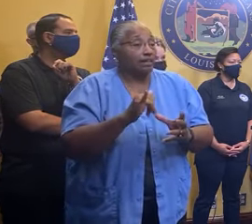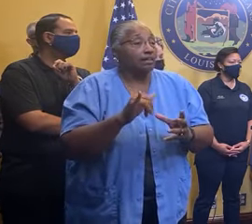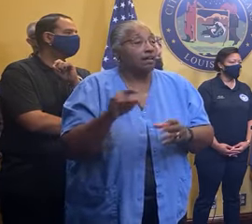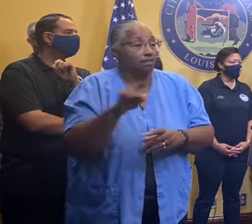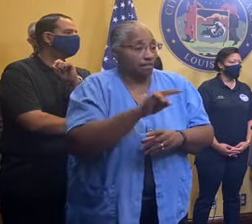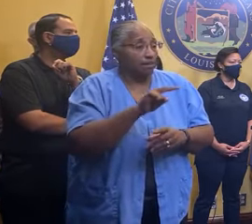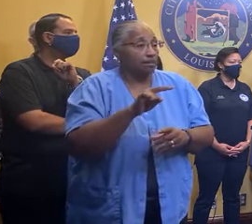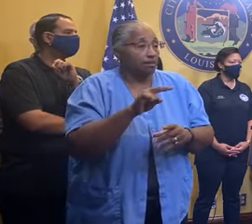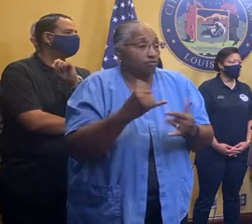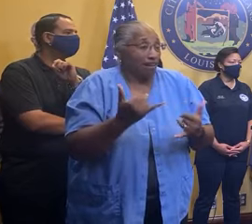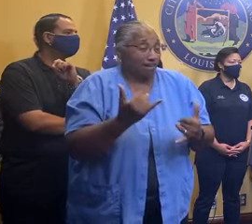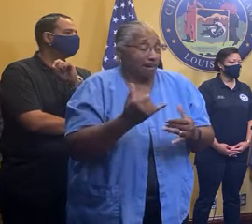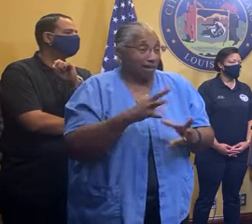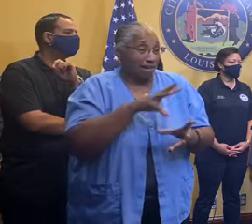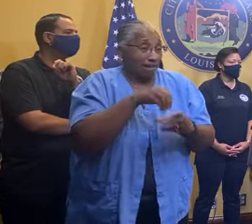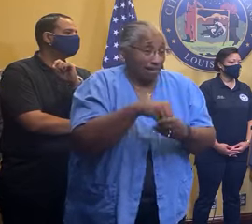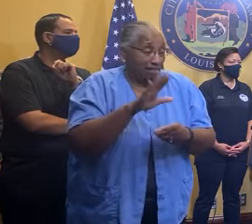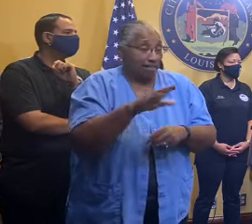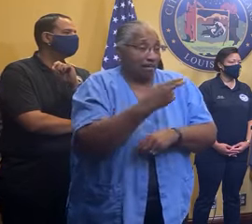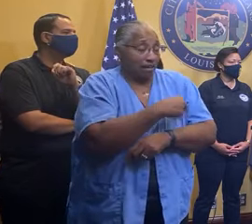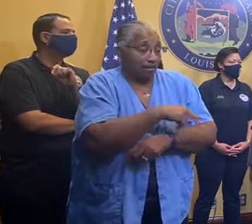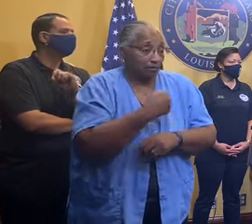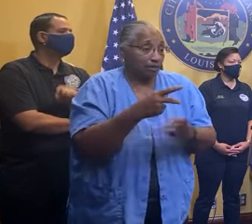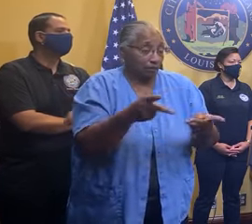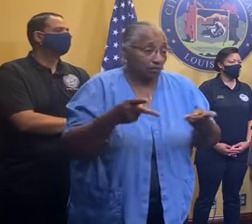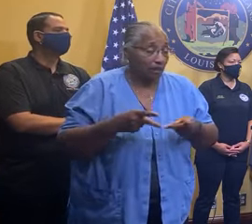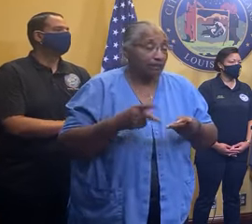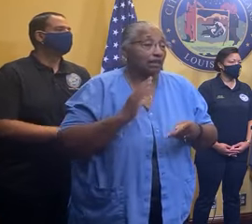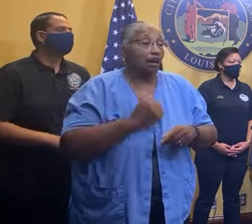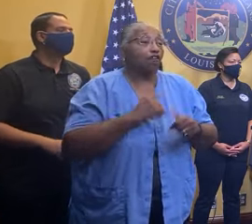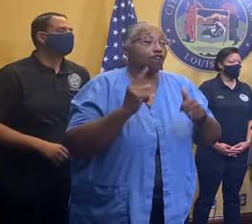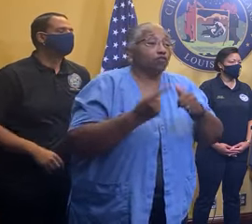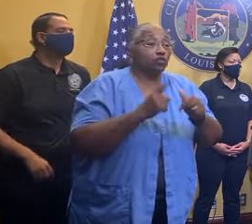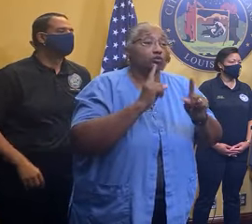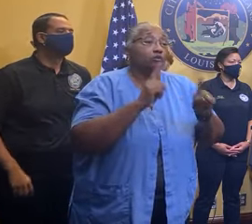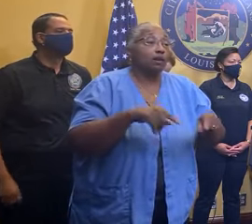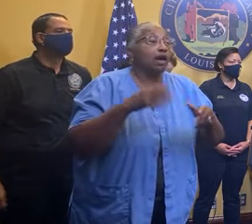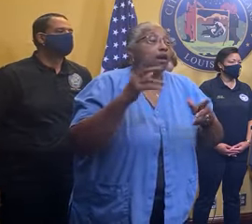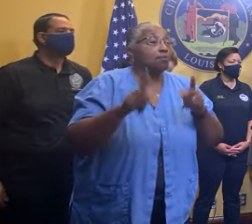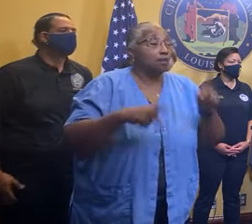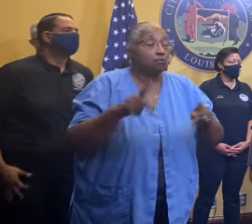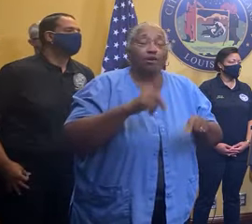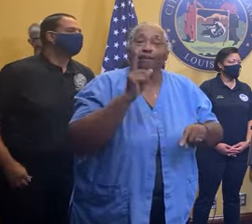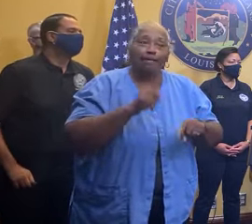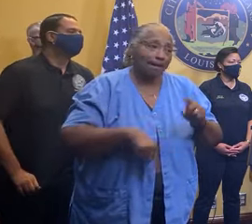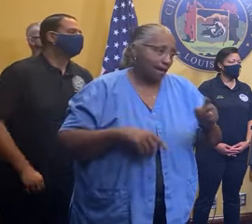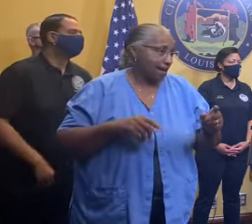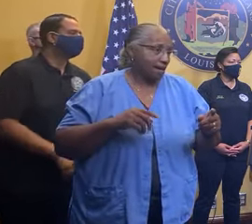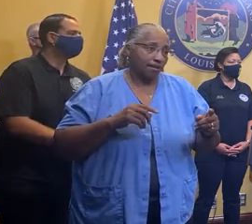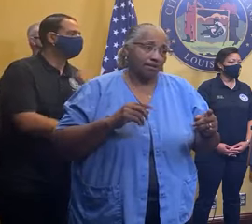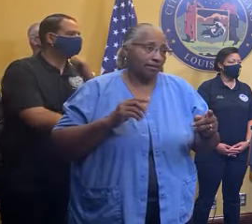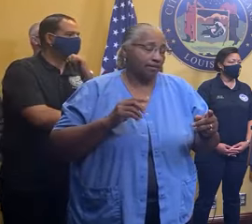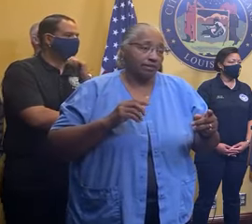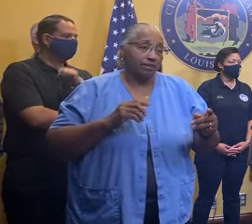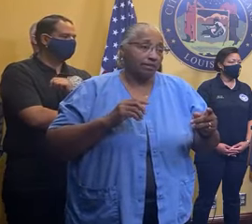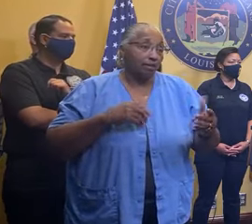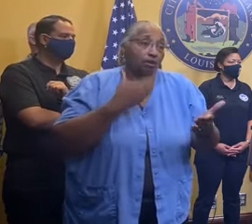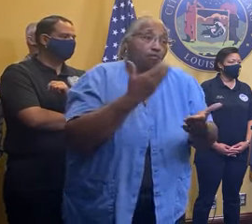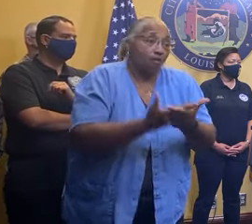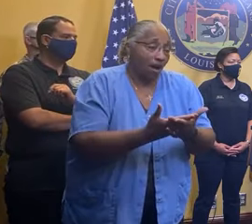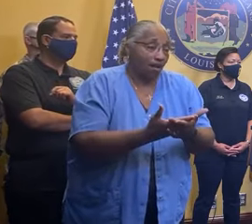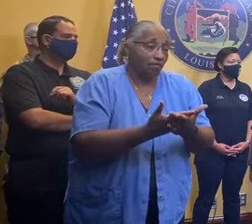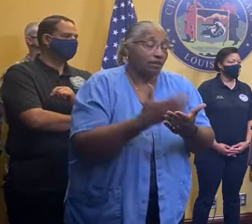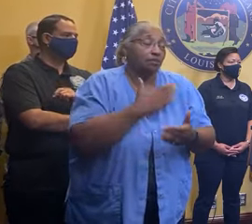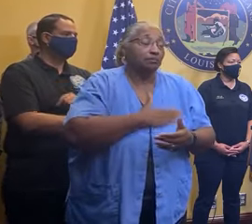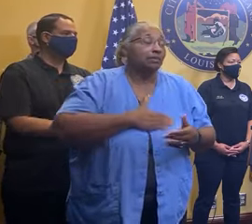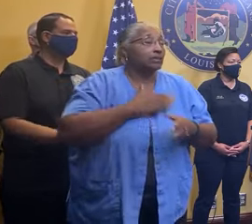walls. Our first responders will be unable to get to you. Please do not try